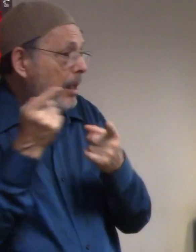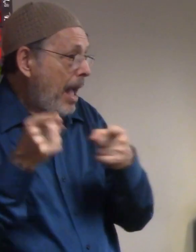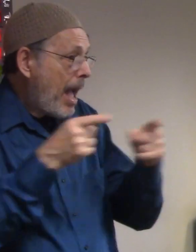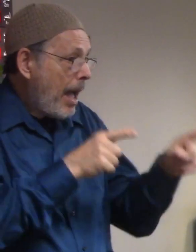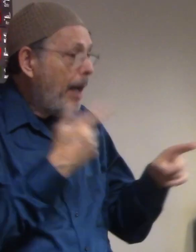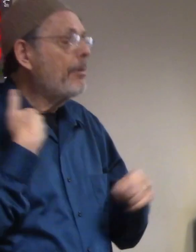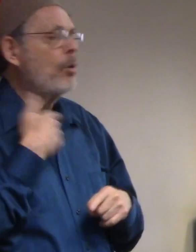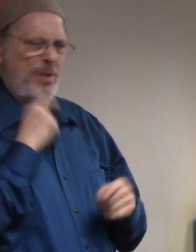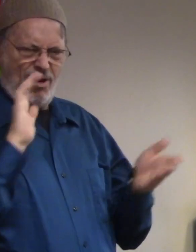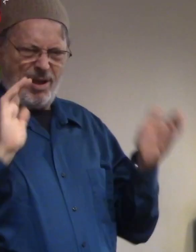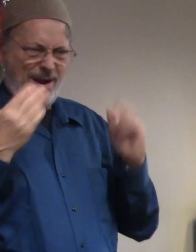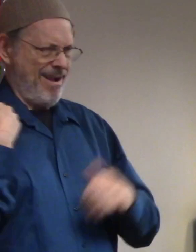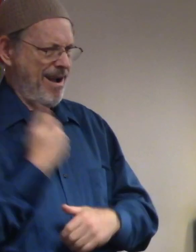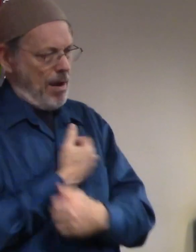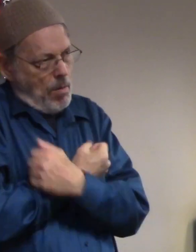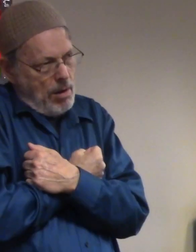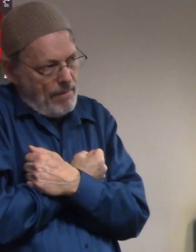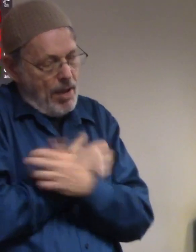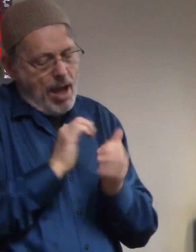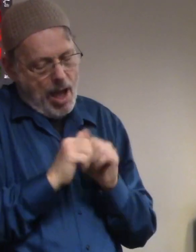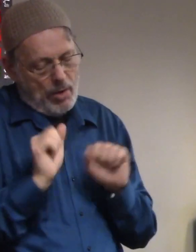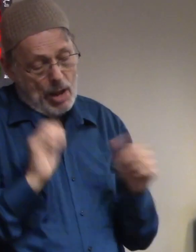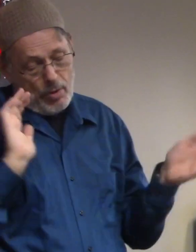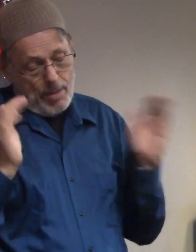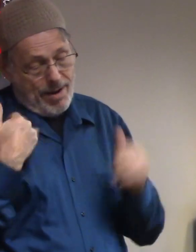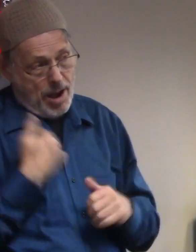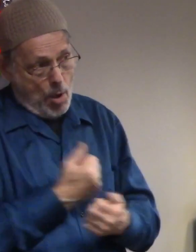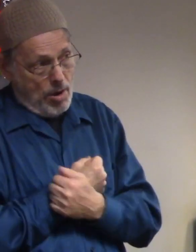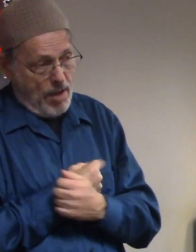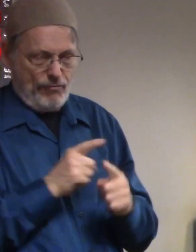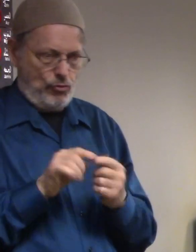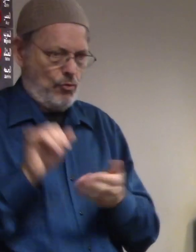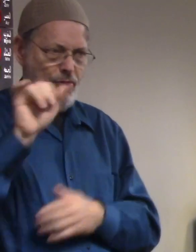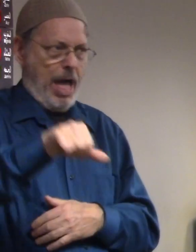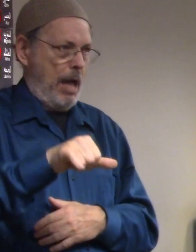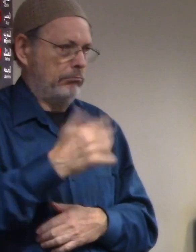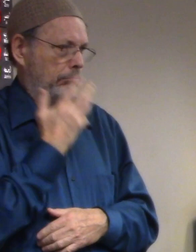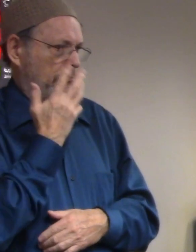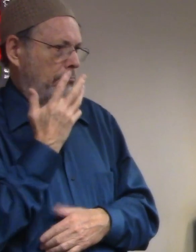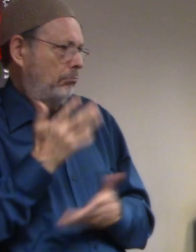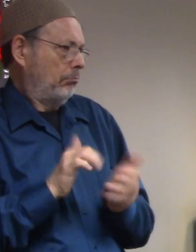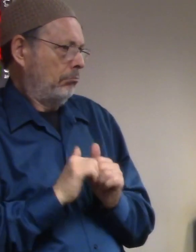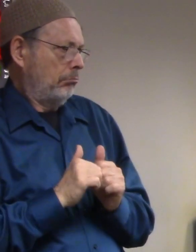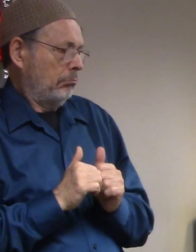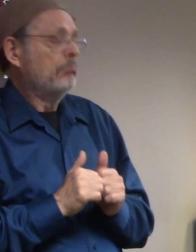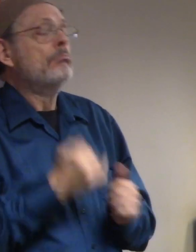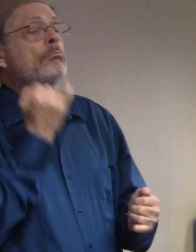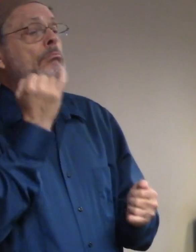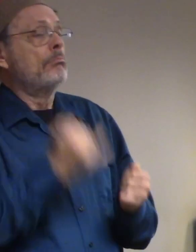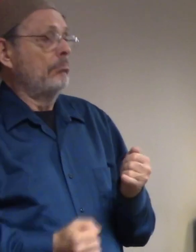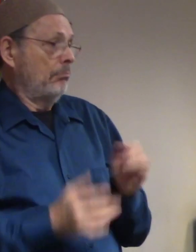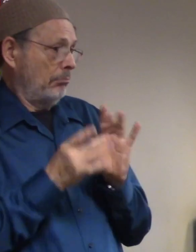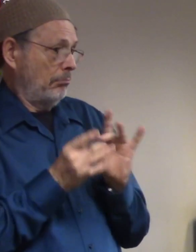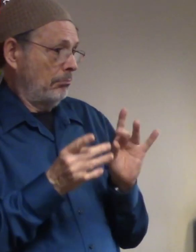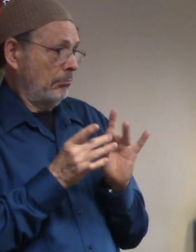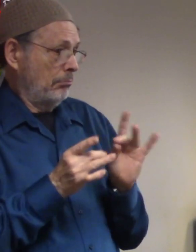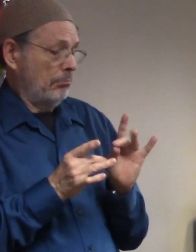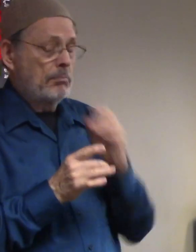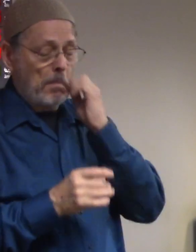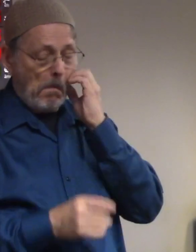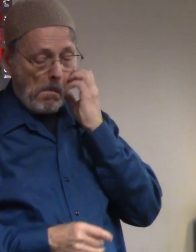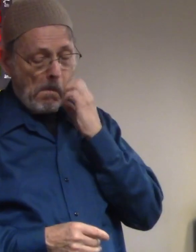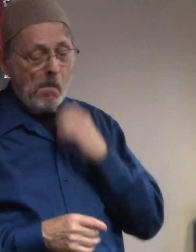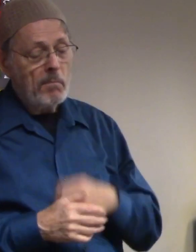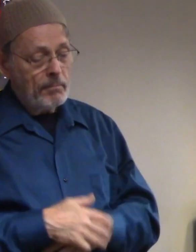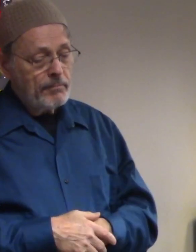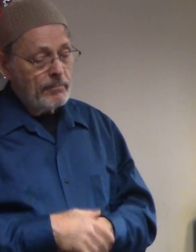And we're comparing our love. How do we even compare our love to that? And we'll finish with this. The love and knowing